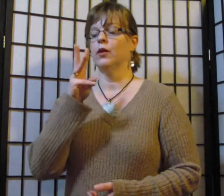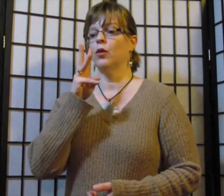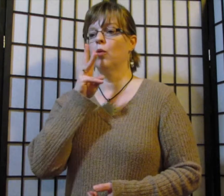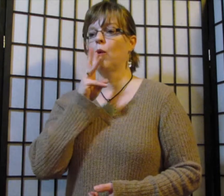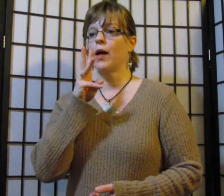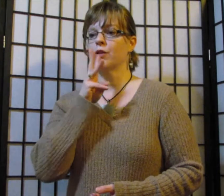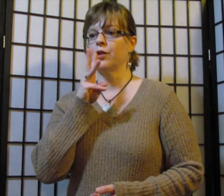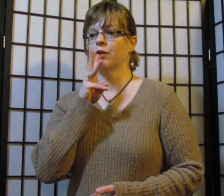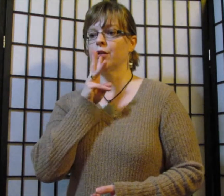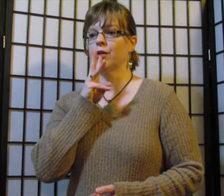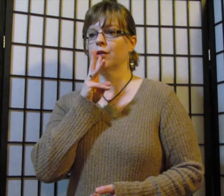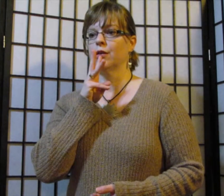Water.